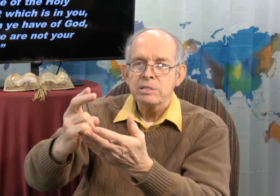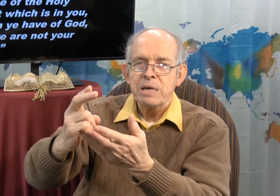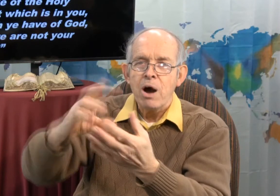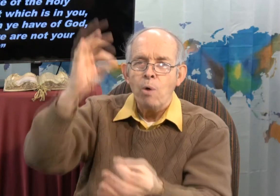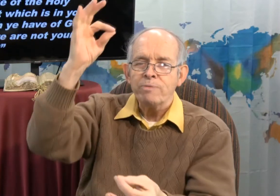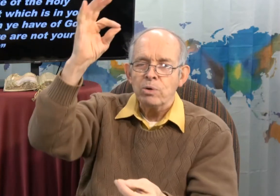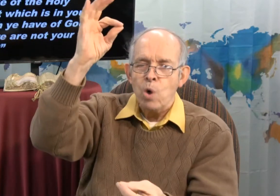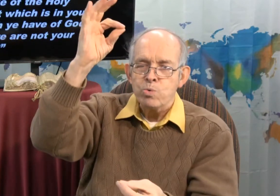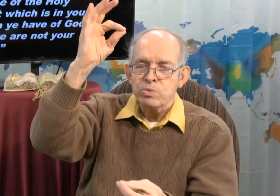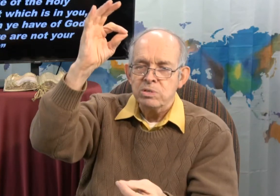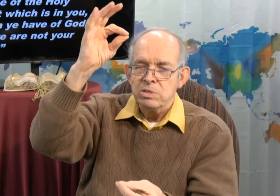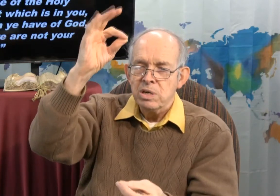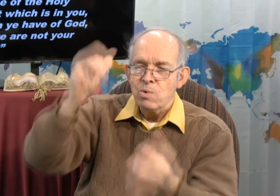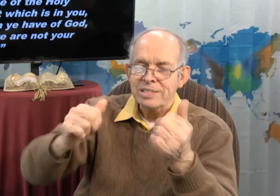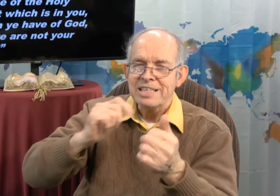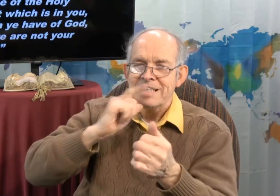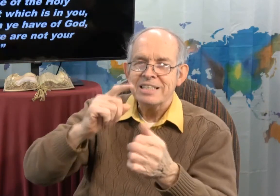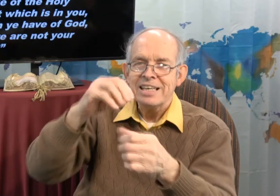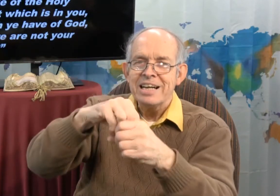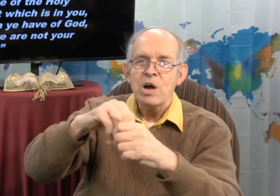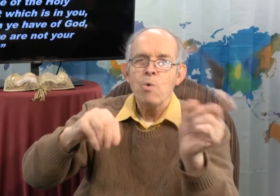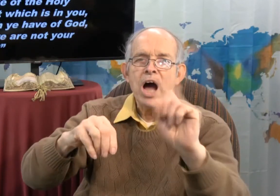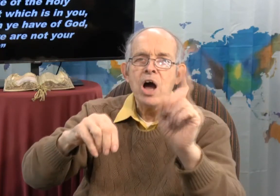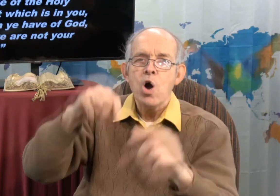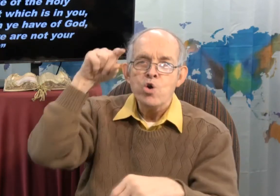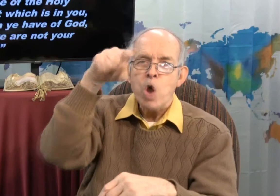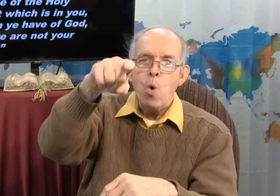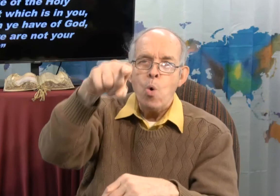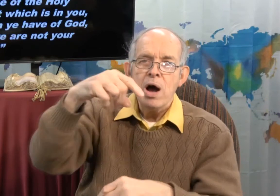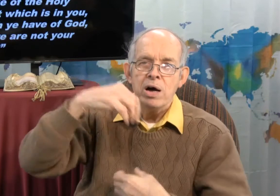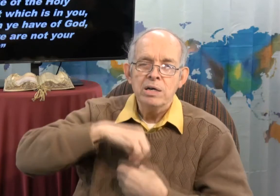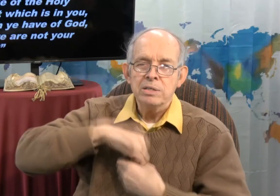the spirit of the cross, which is in you,